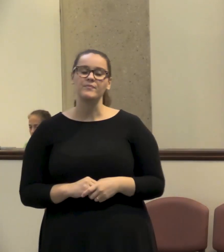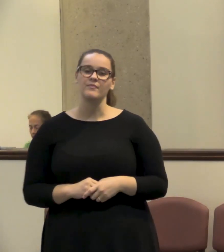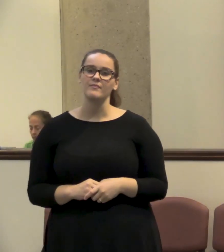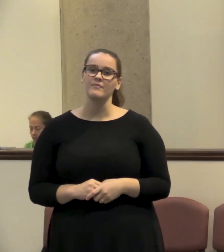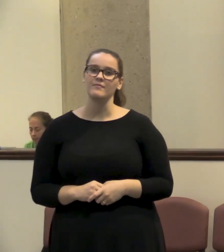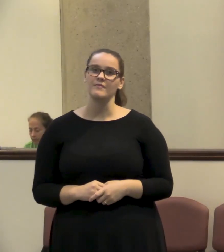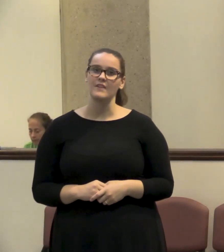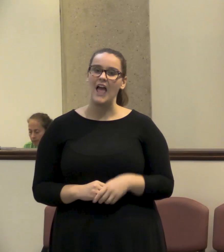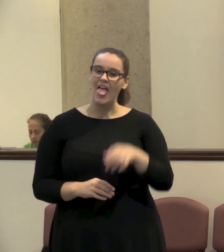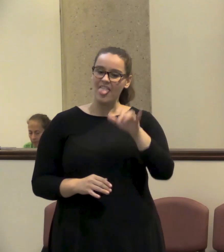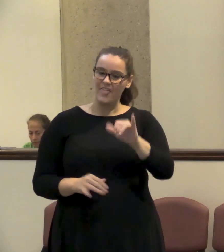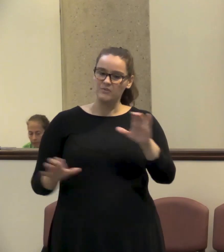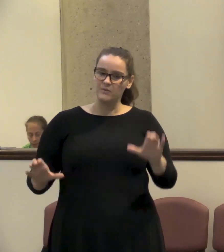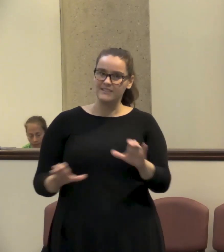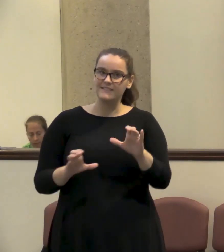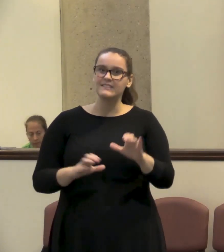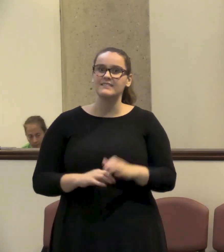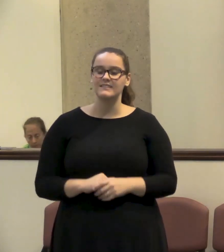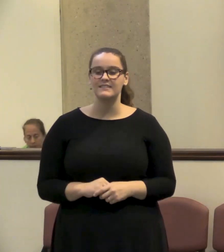for ourselves.